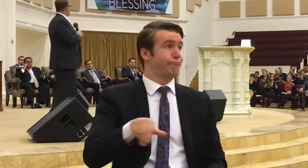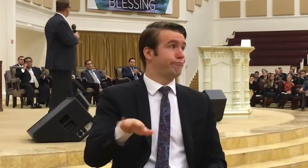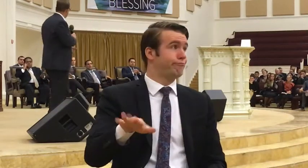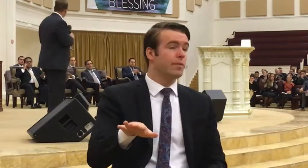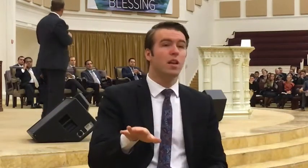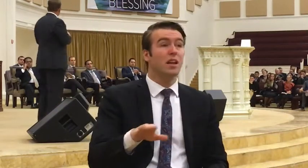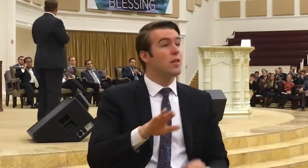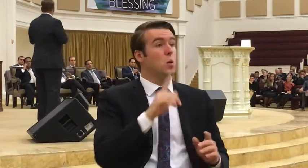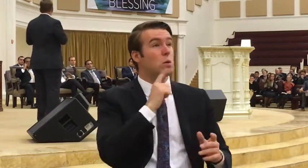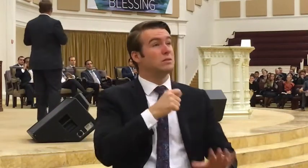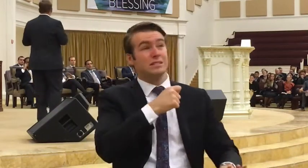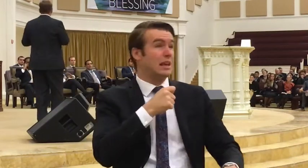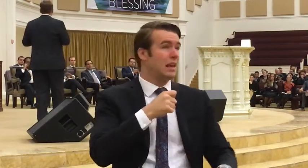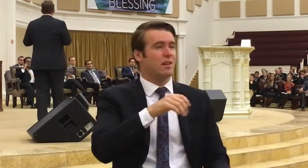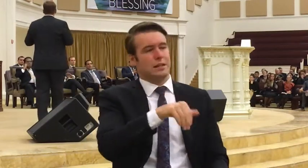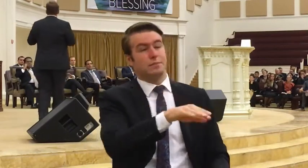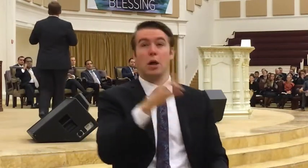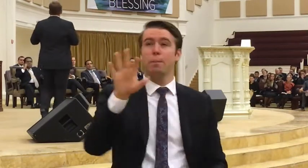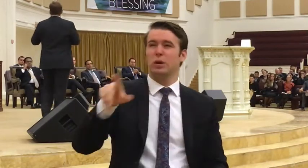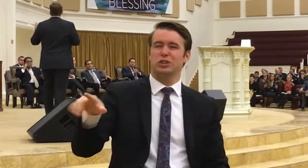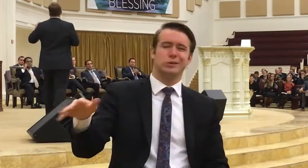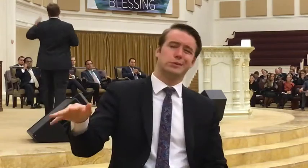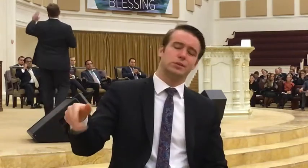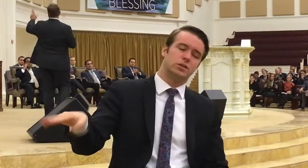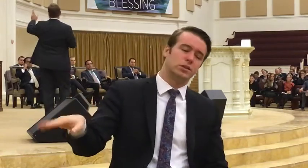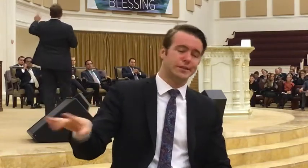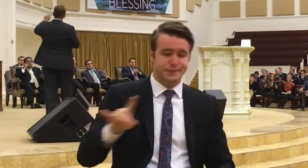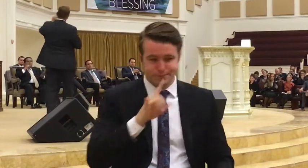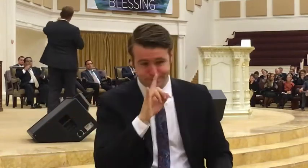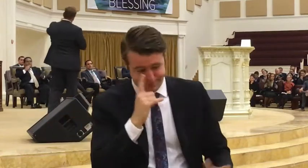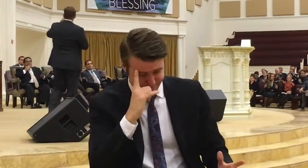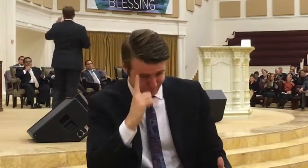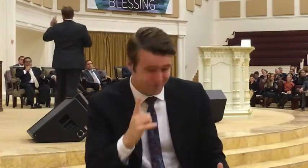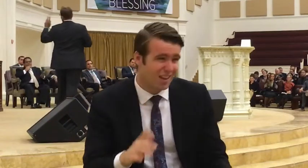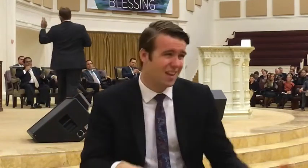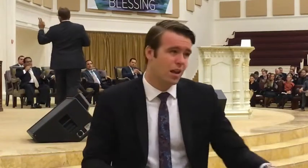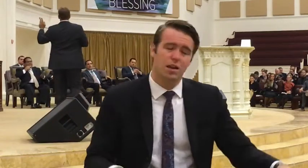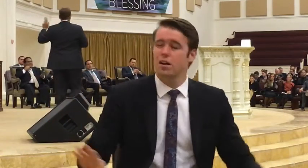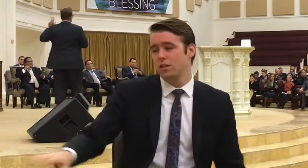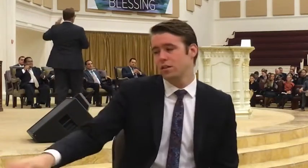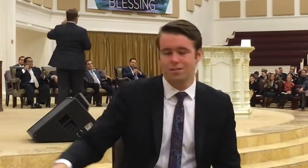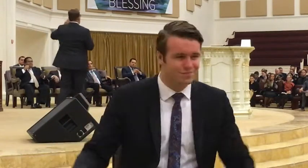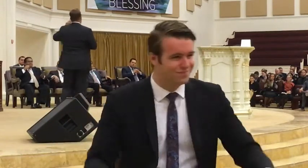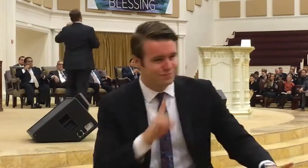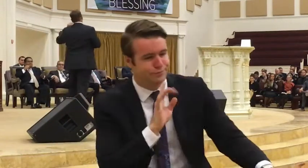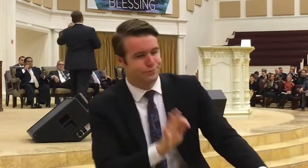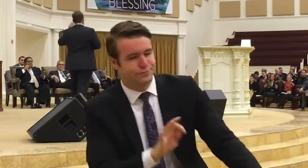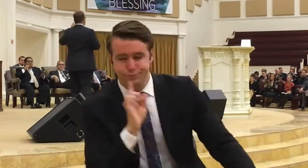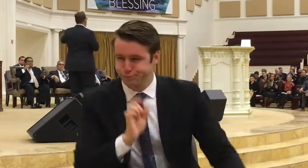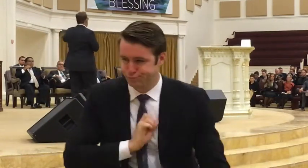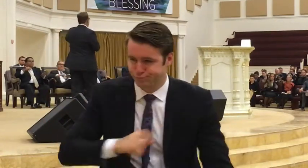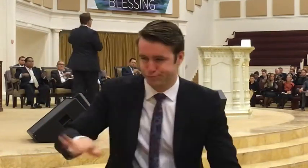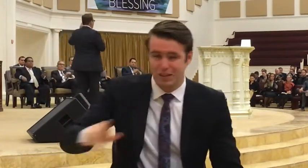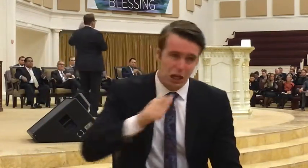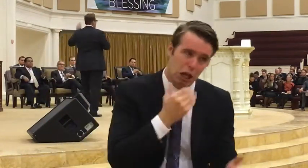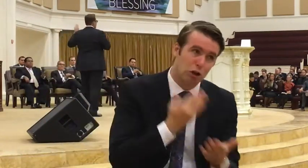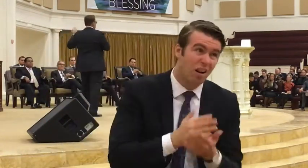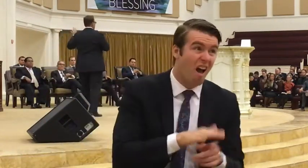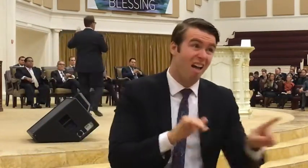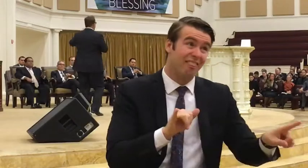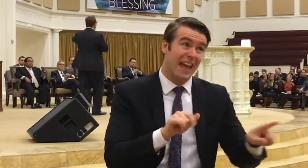the praise team and judge the preacher and label, well, he's that and she's that. They're that. They're not, oh, it's not going to be good tonight because